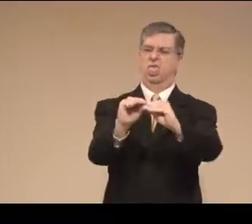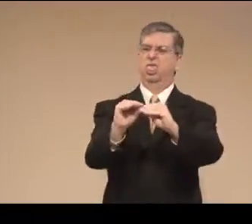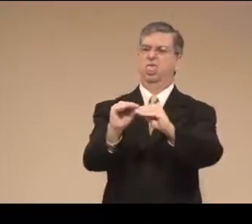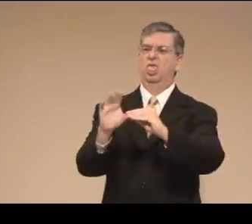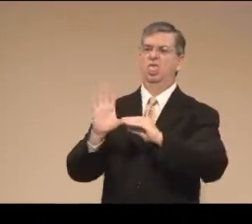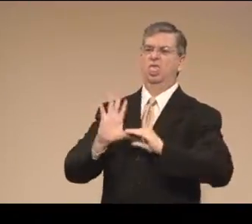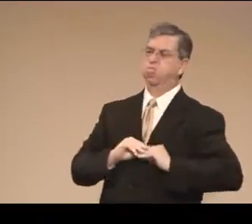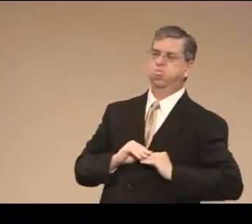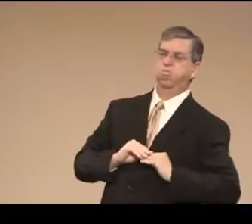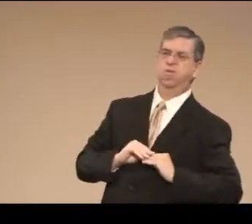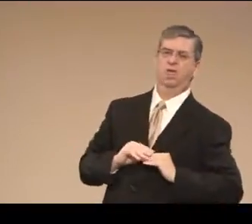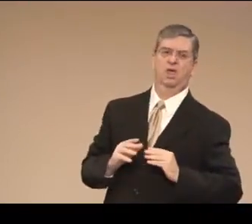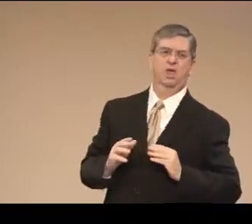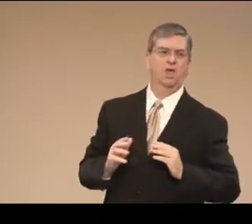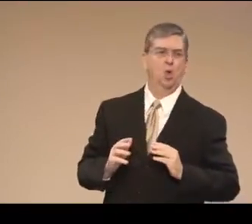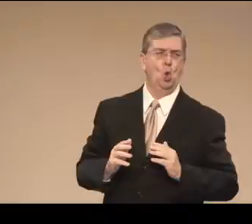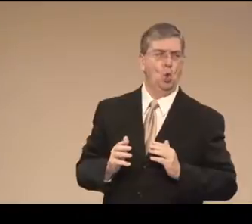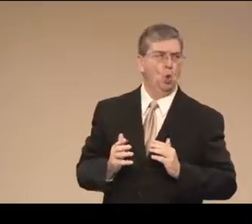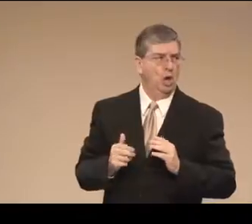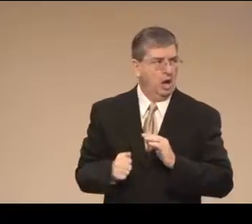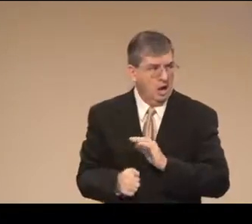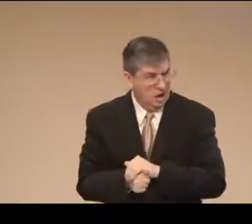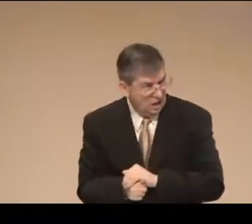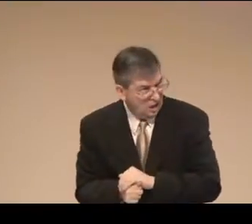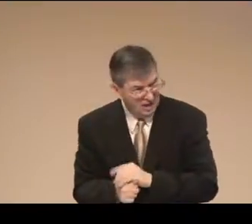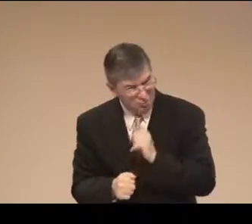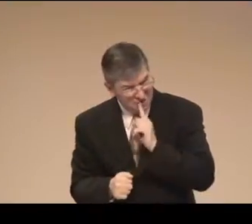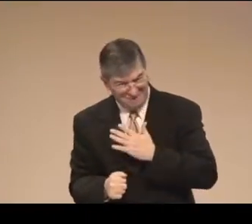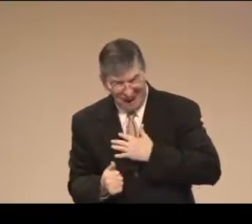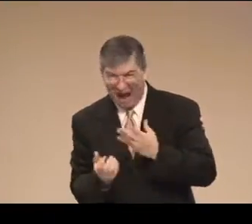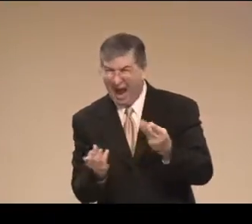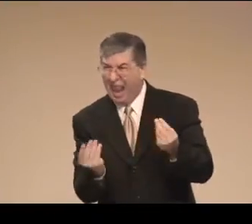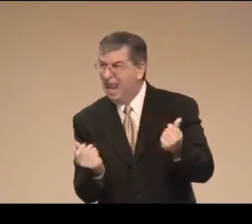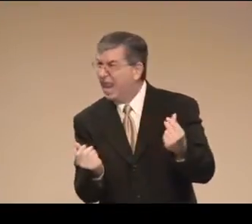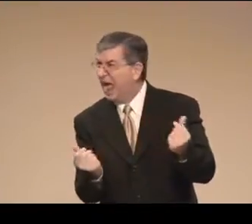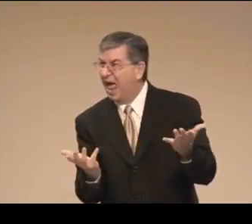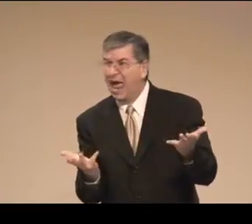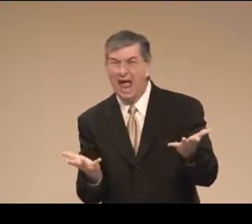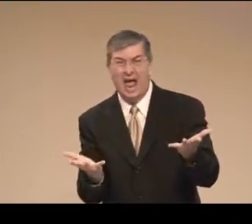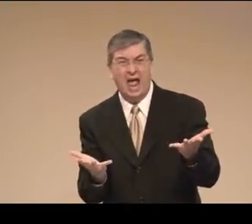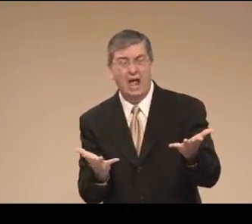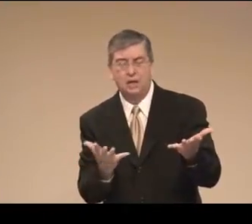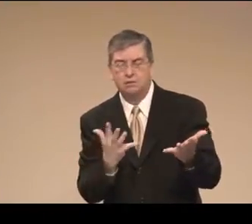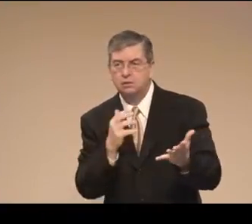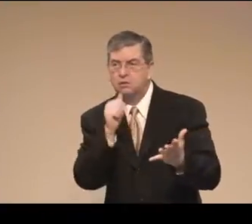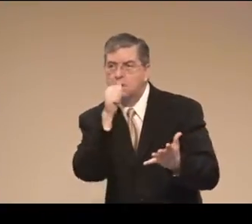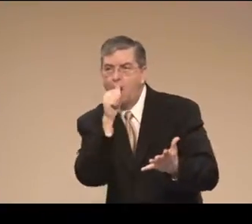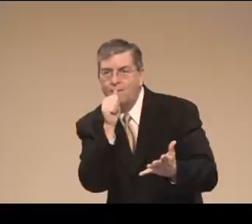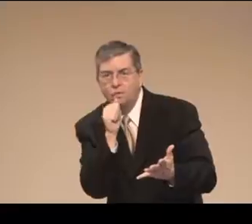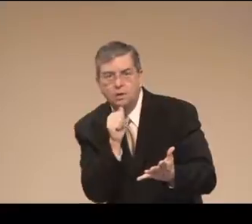And they were humiliated after what all the Midianites had done to them. Even though it was their money, it was